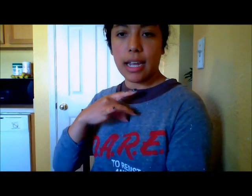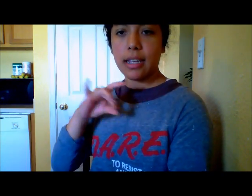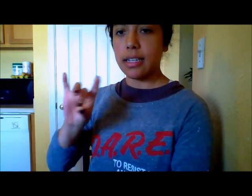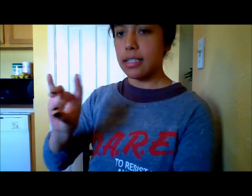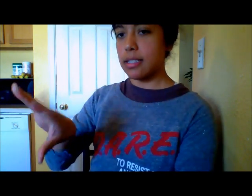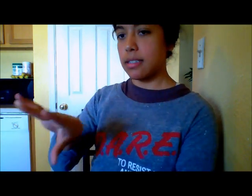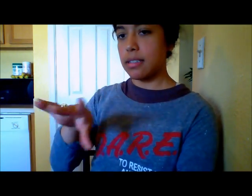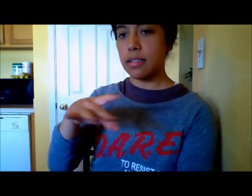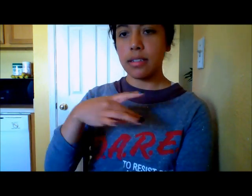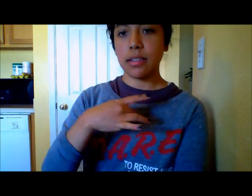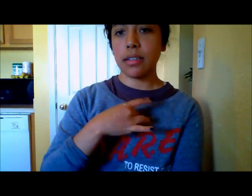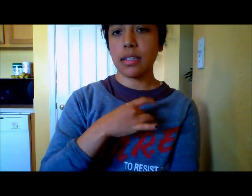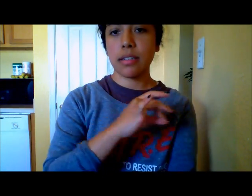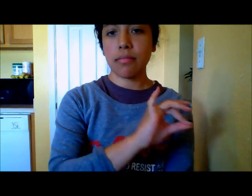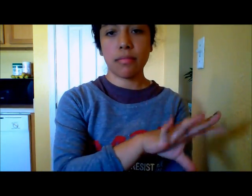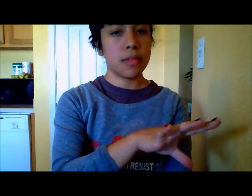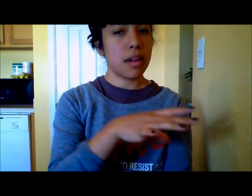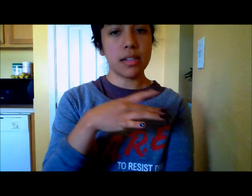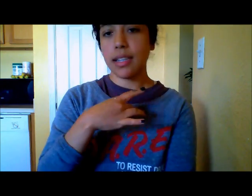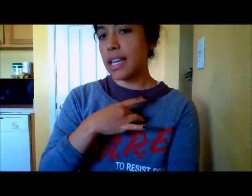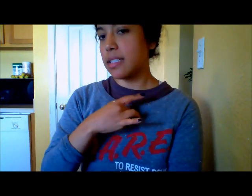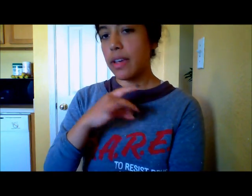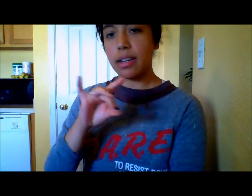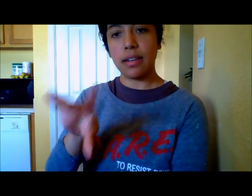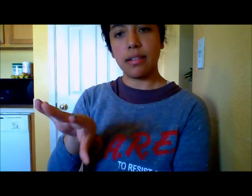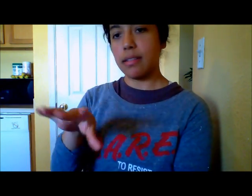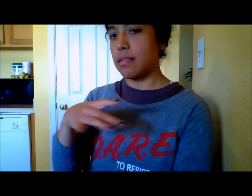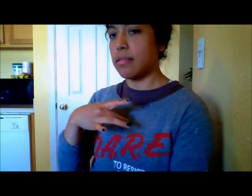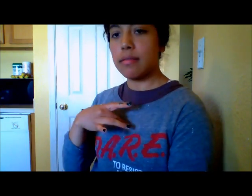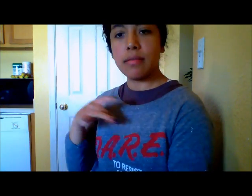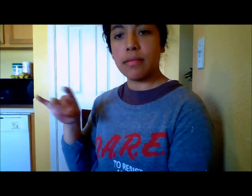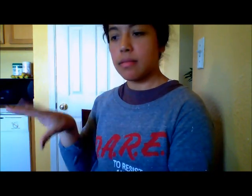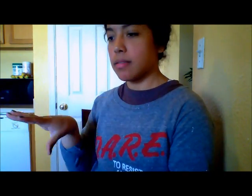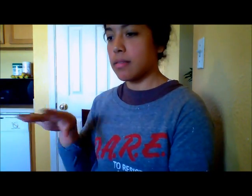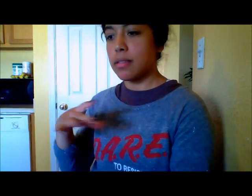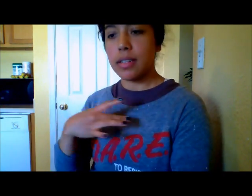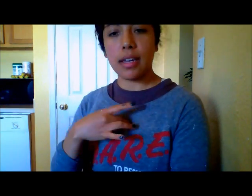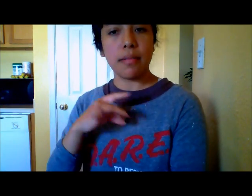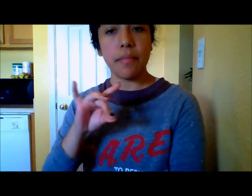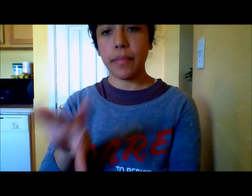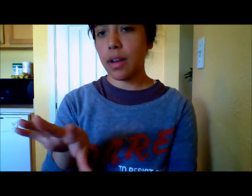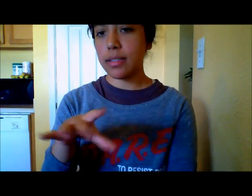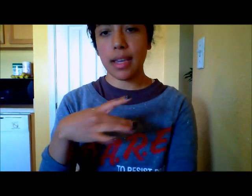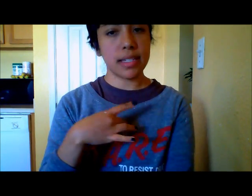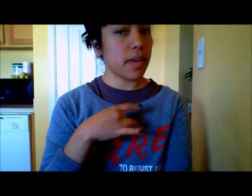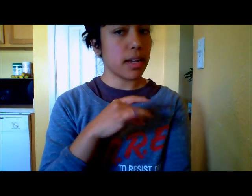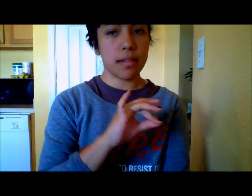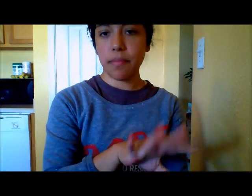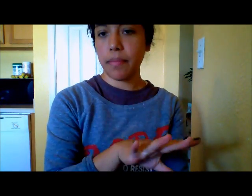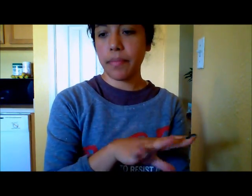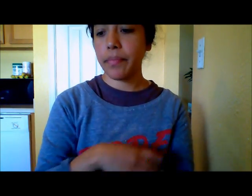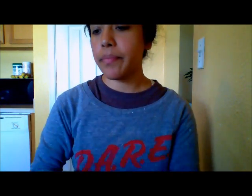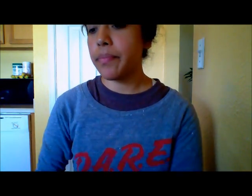dislike, it's not satisfied, okay? Not satisfied.